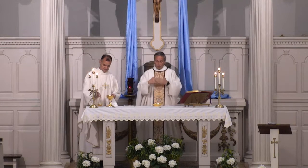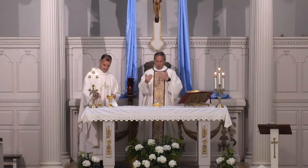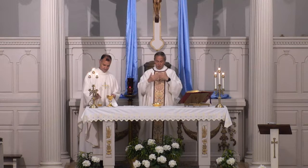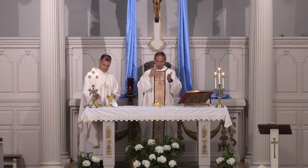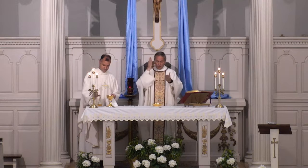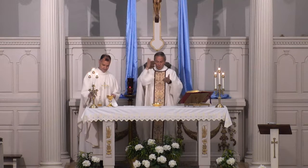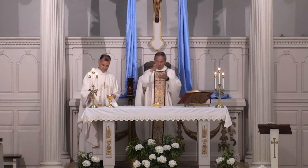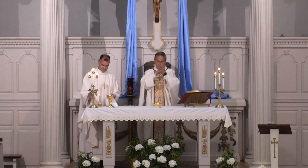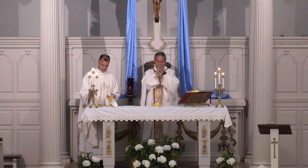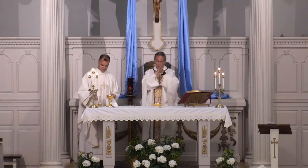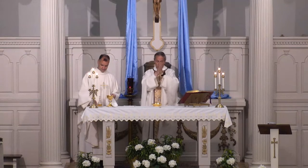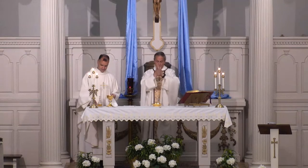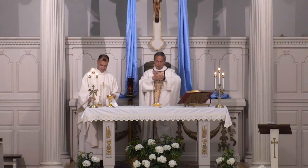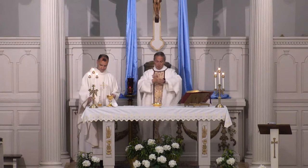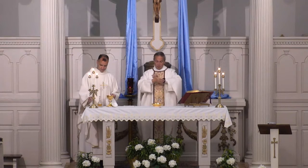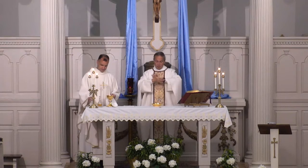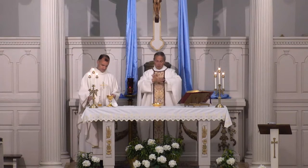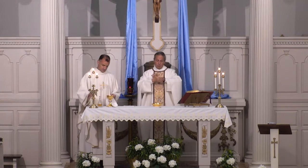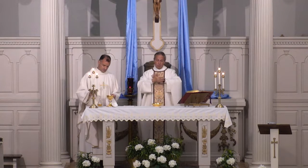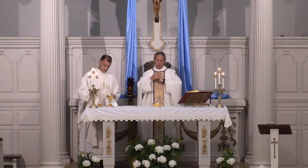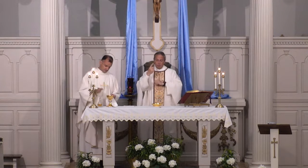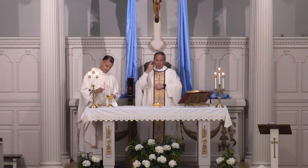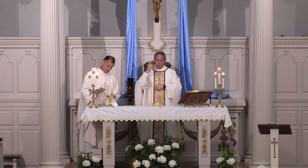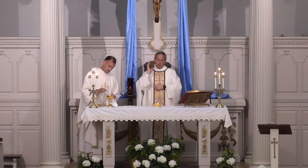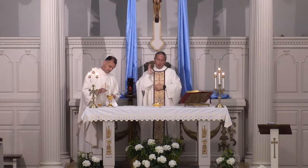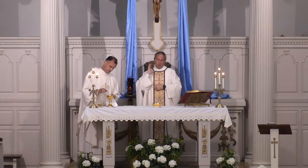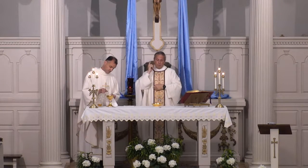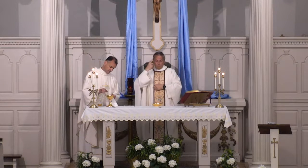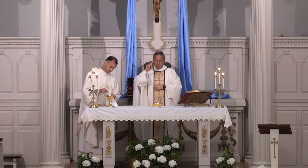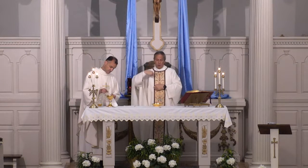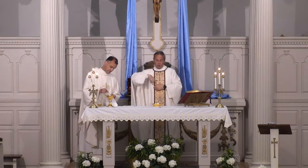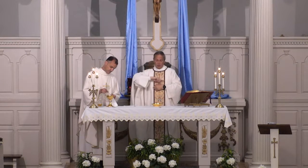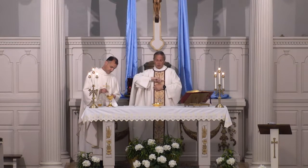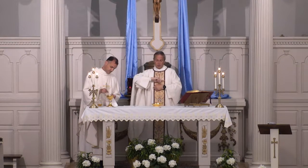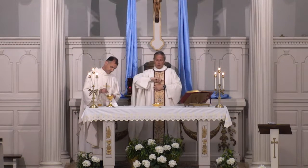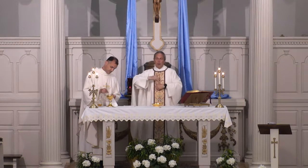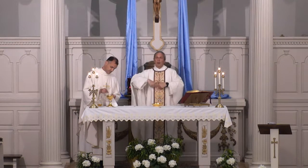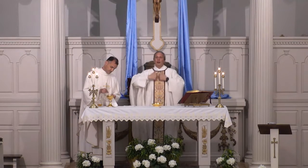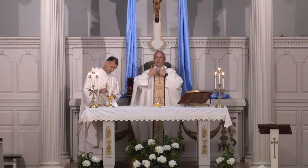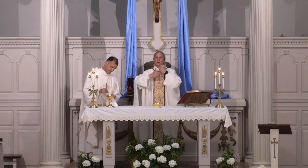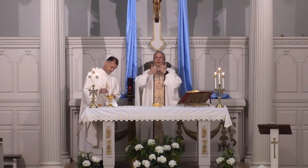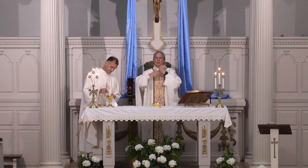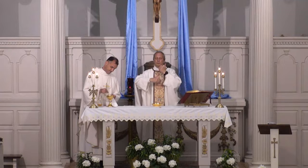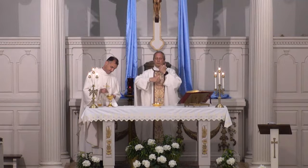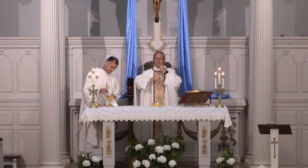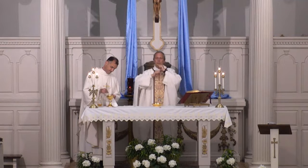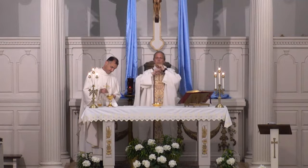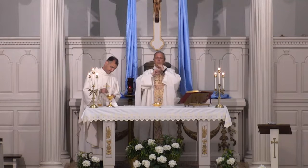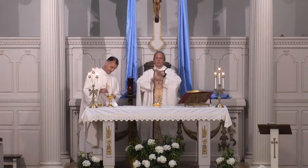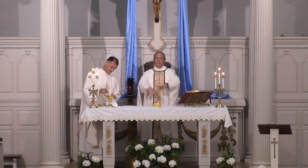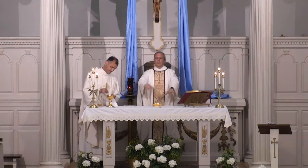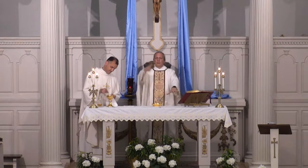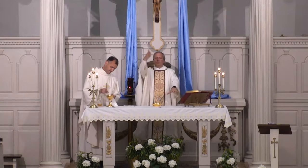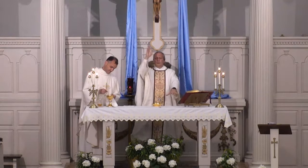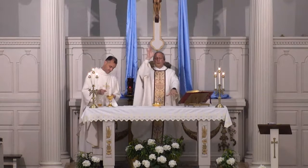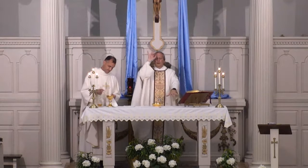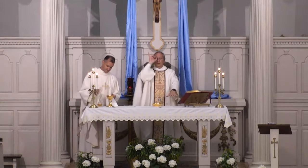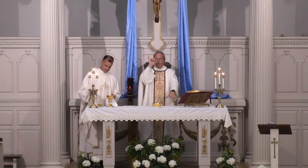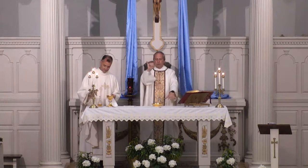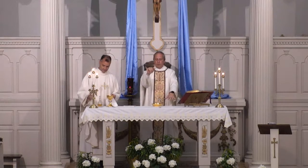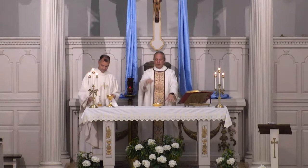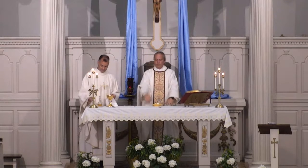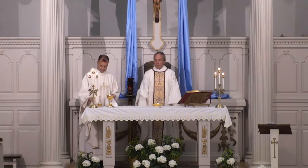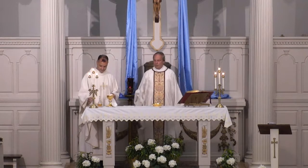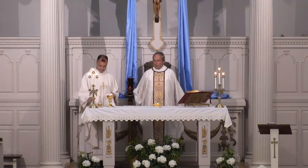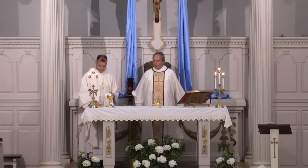fruit of the earth and work of human hands. It will become for us the bread of life. Blessed be